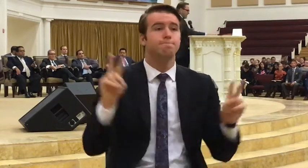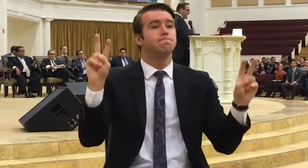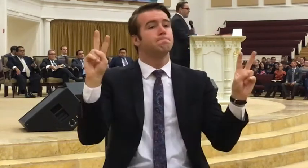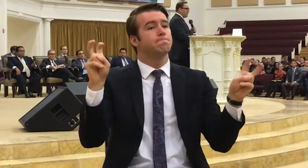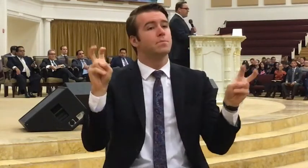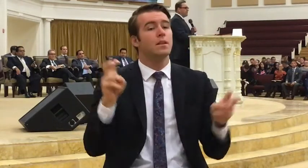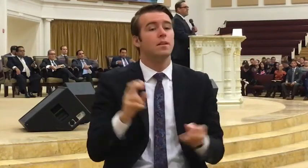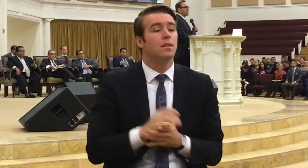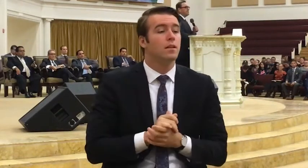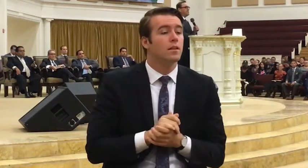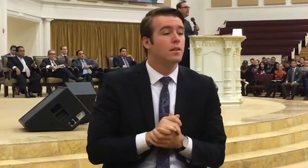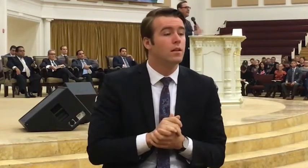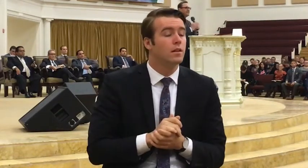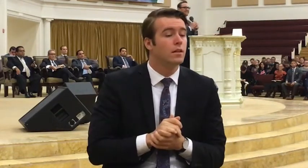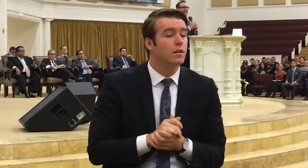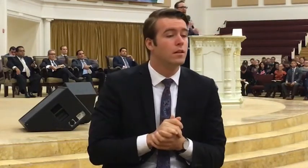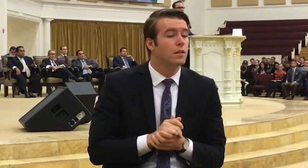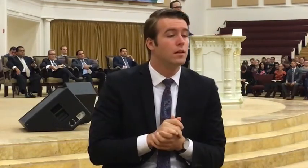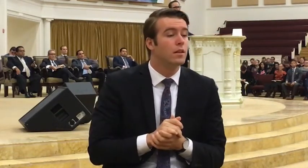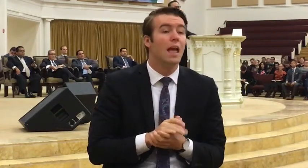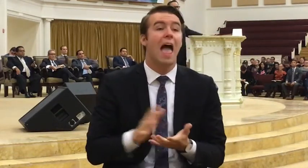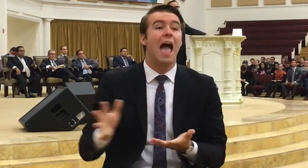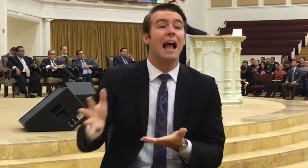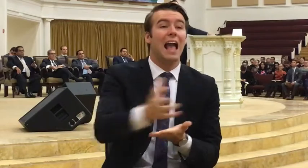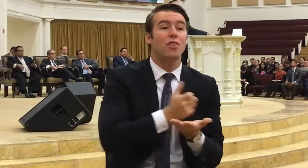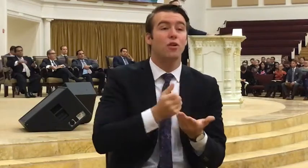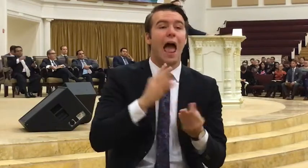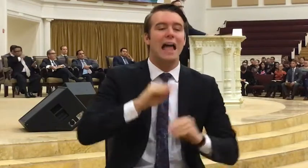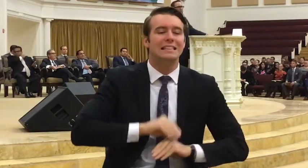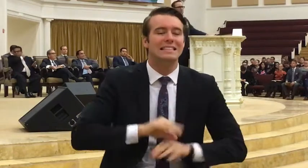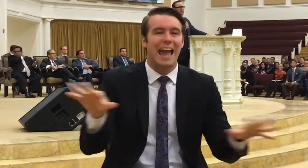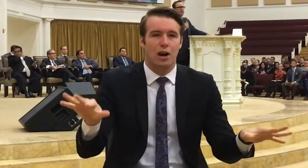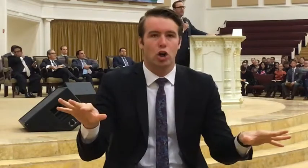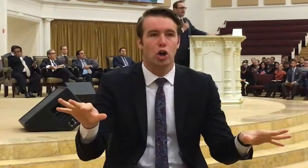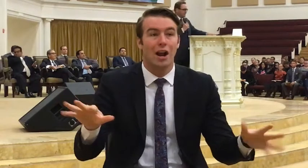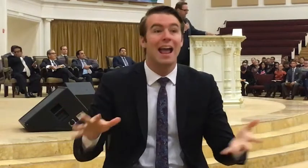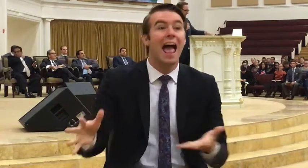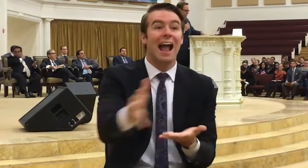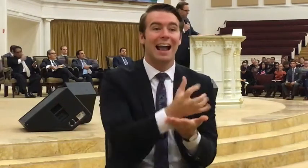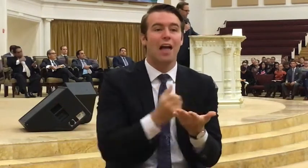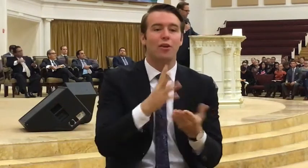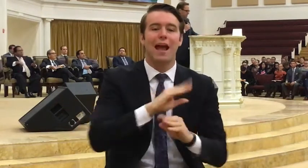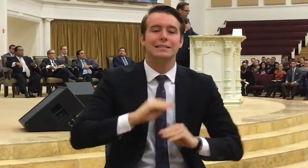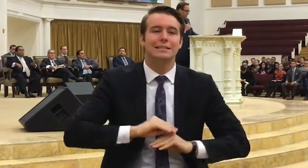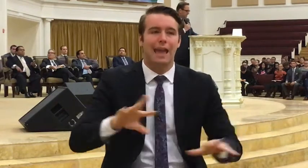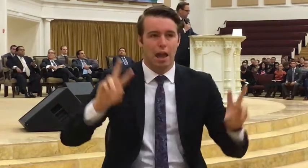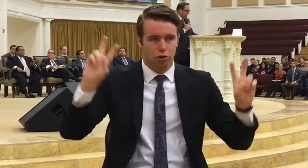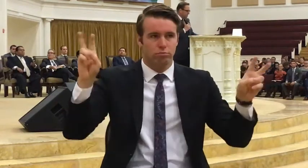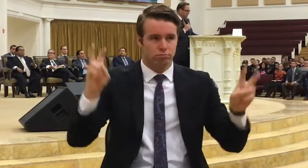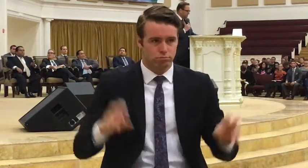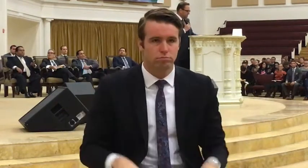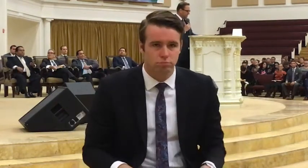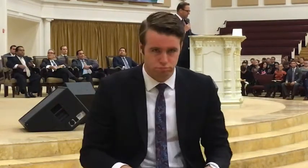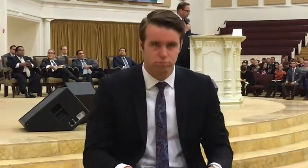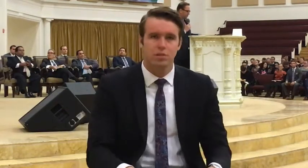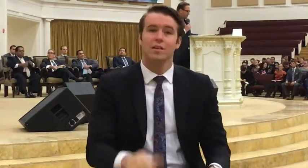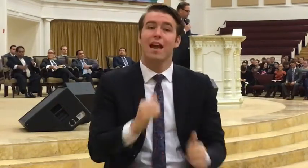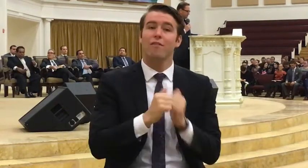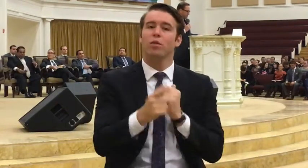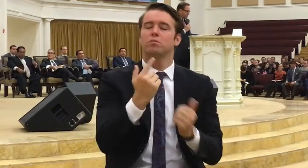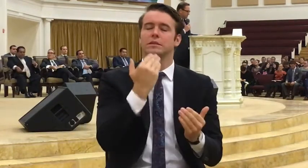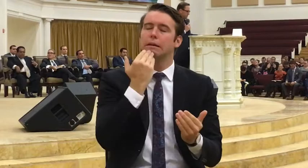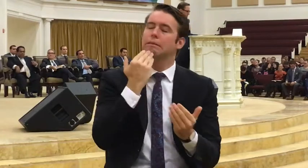subject, gathered and scattered. Gathered and scattered. Amen. Everybody say, "Thank the